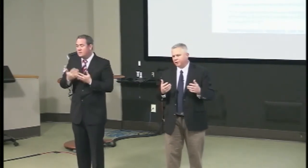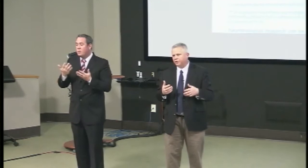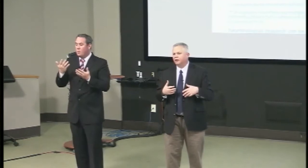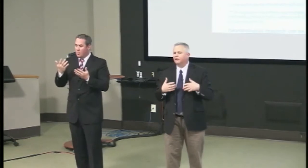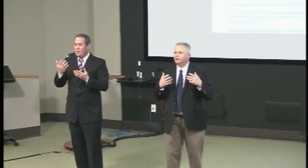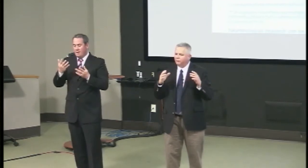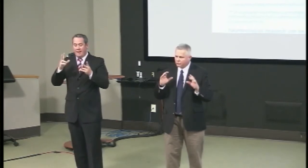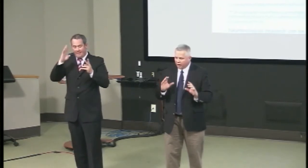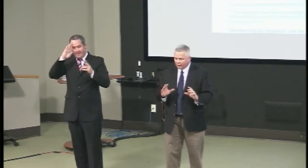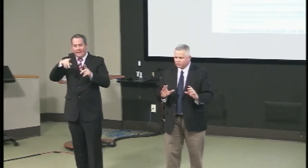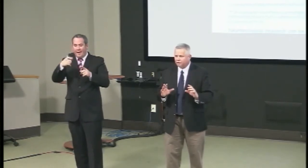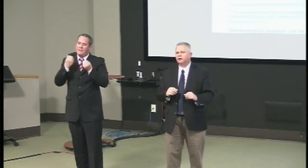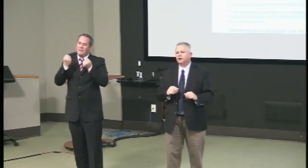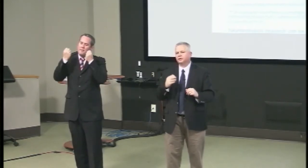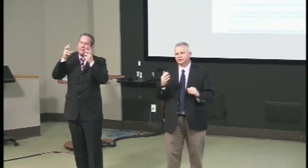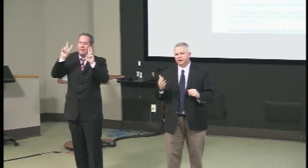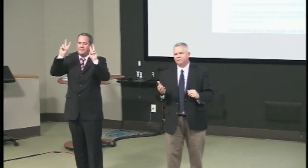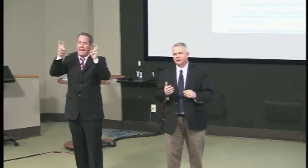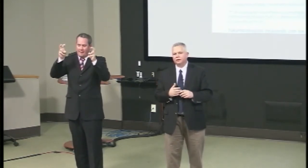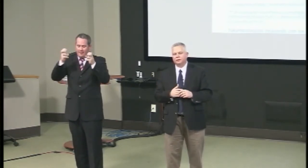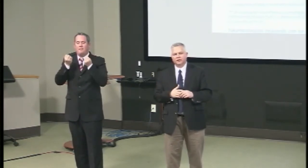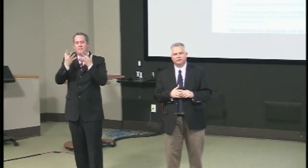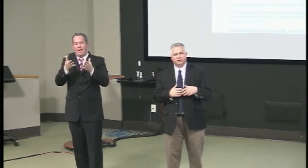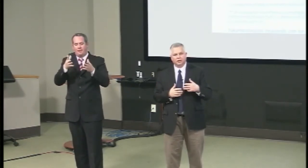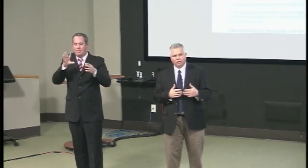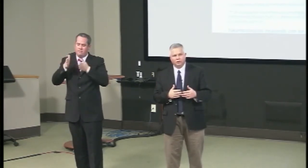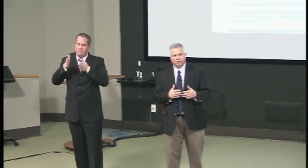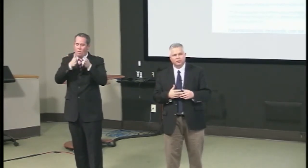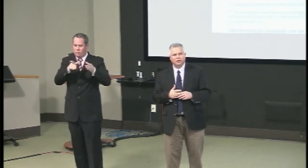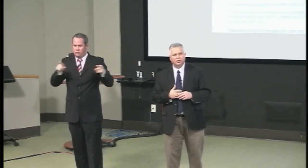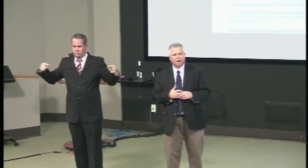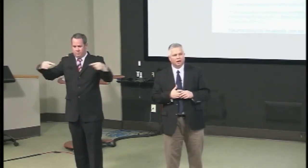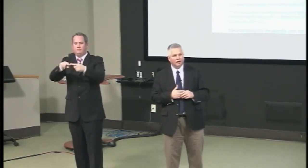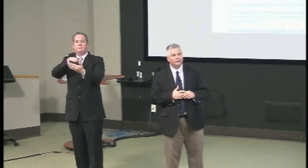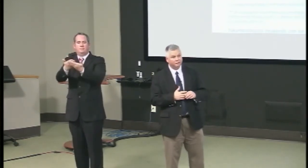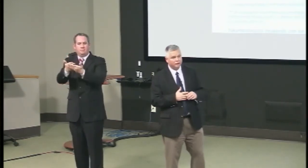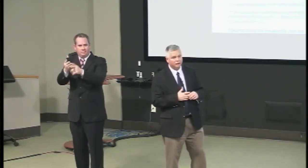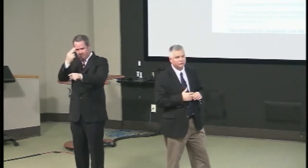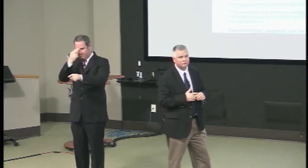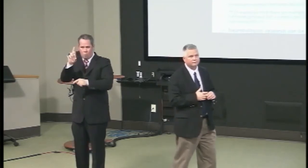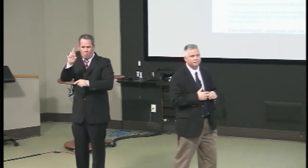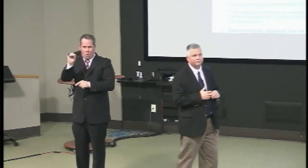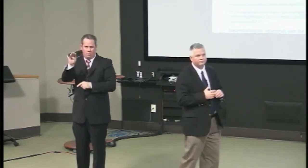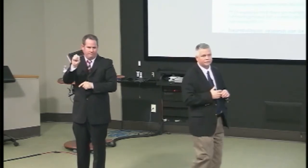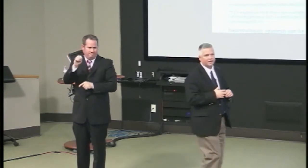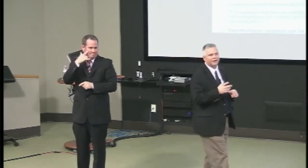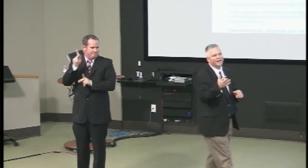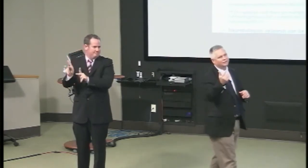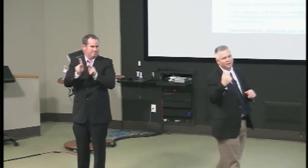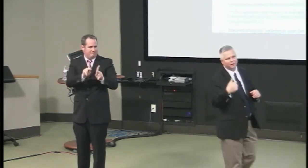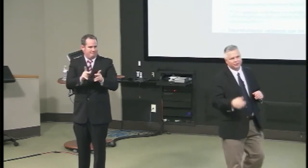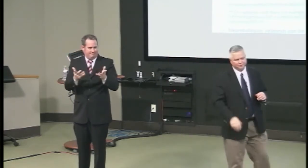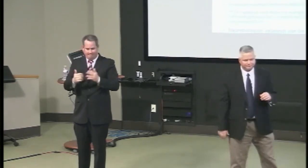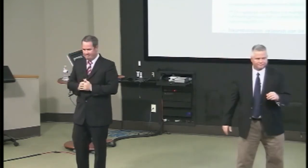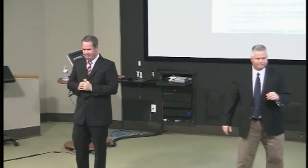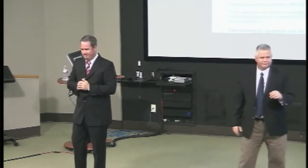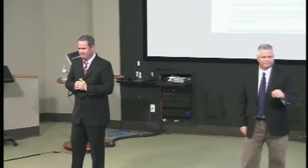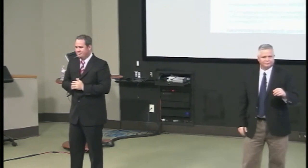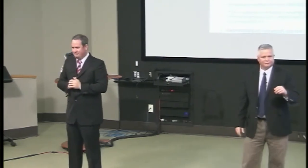up with phonological difficulties that make learning to decode difficult. Thank you very